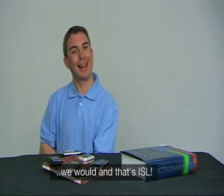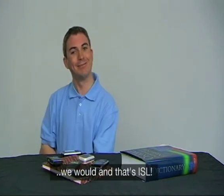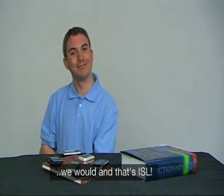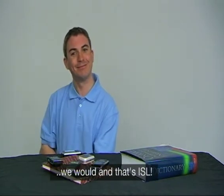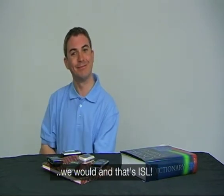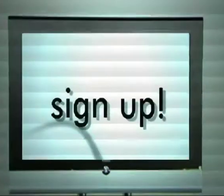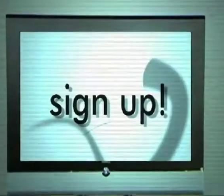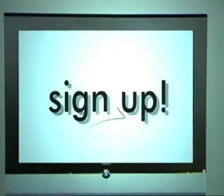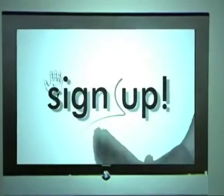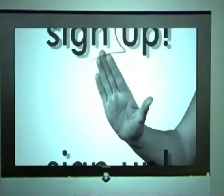ISL.